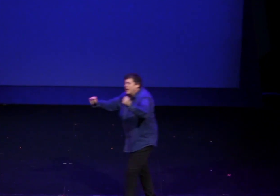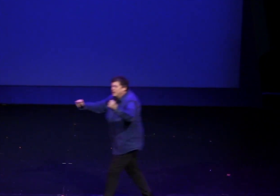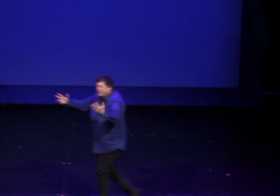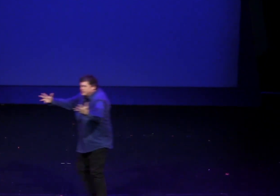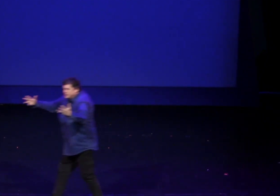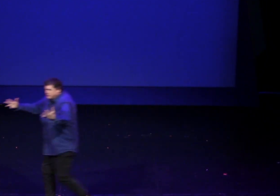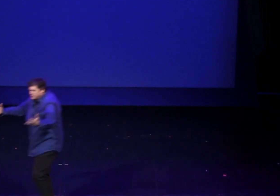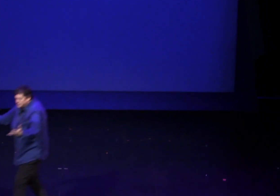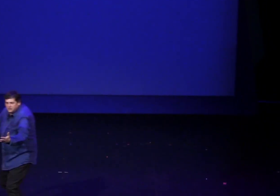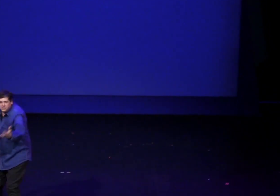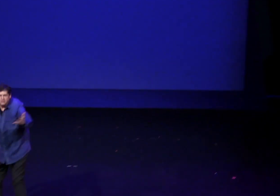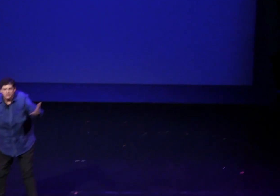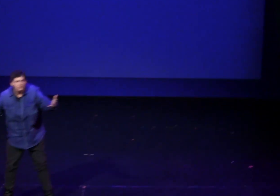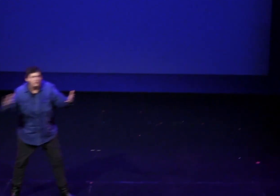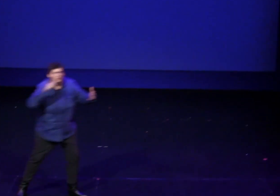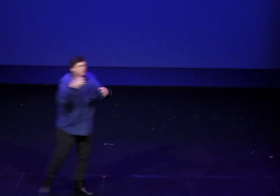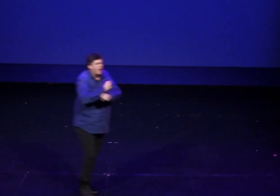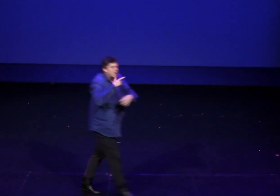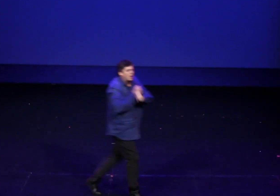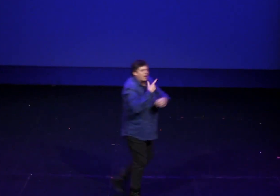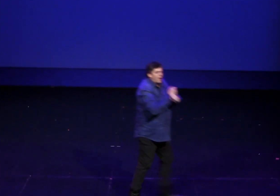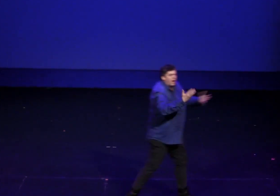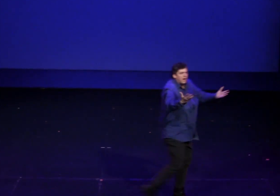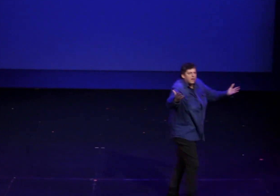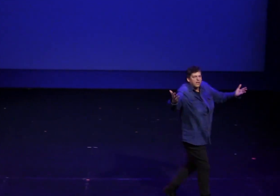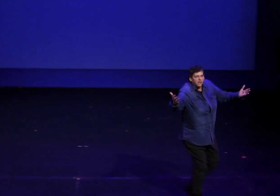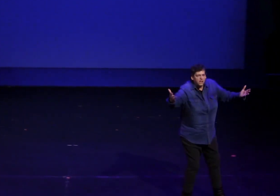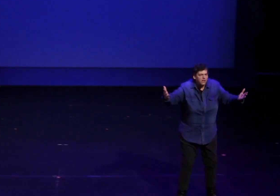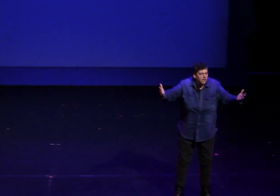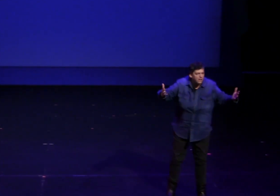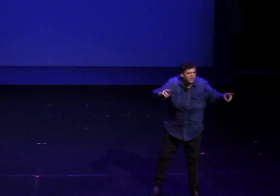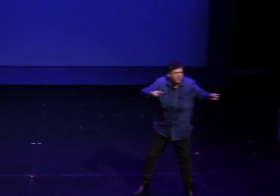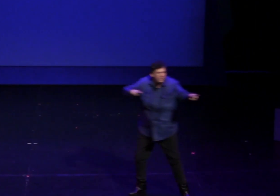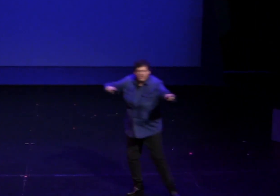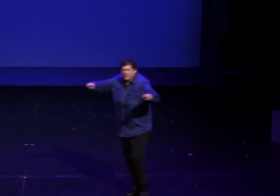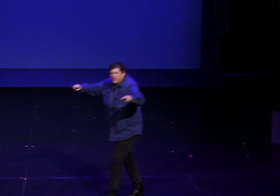Who won? Who won? Who won?